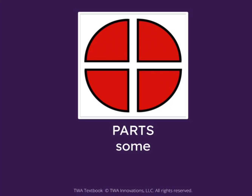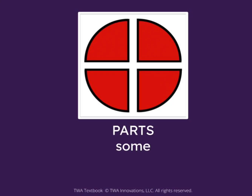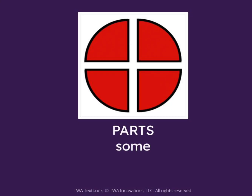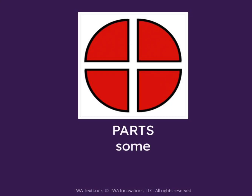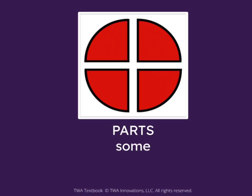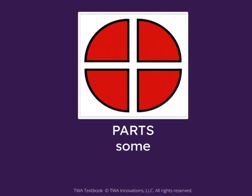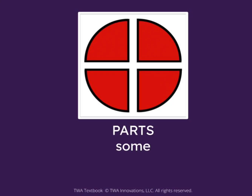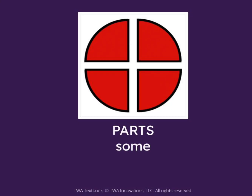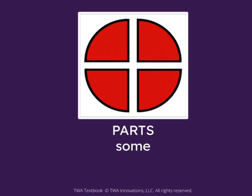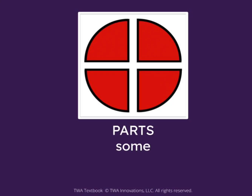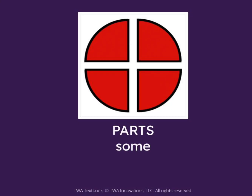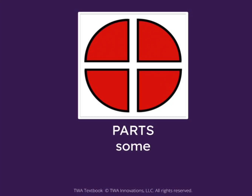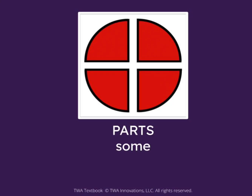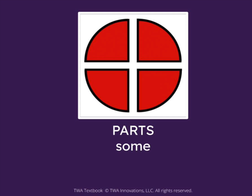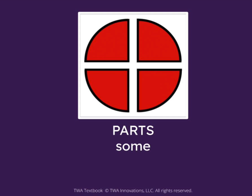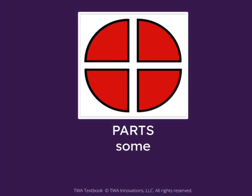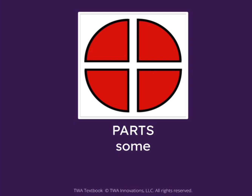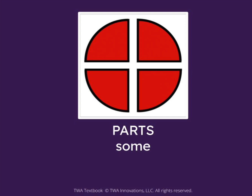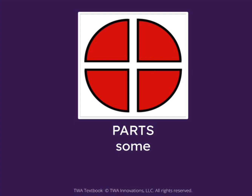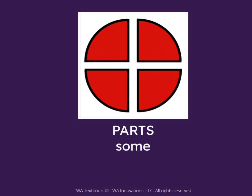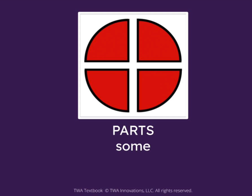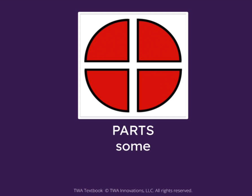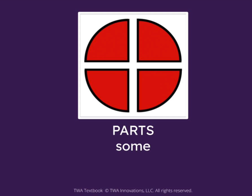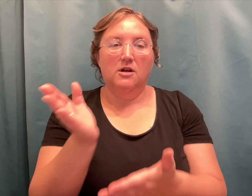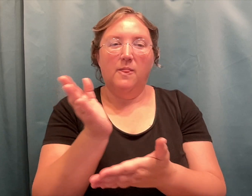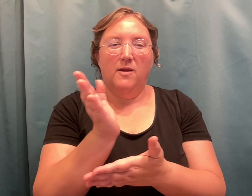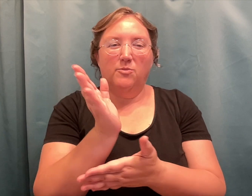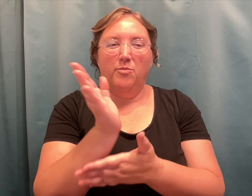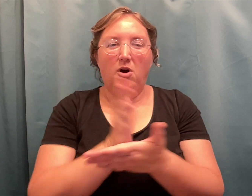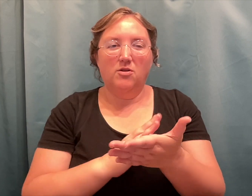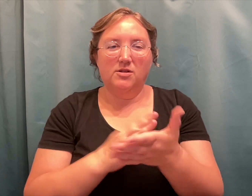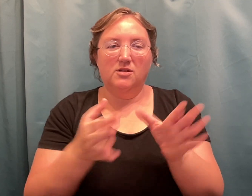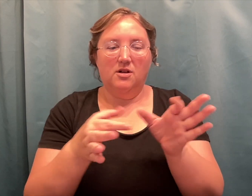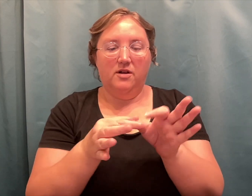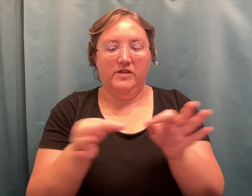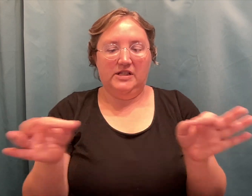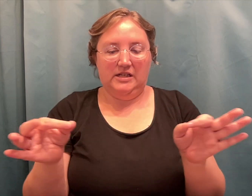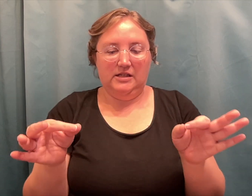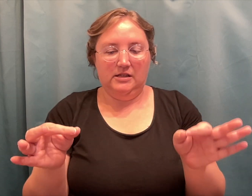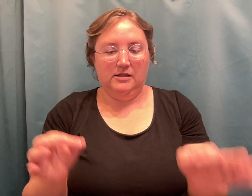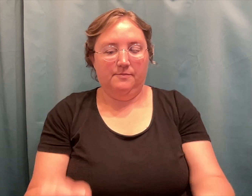They're parts of a sentence.